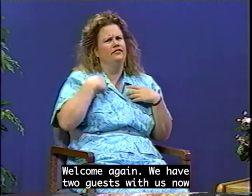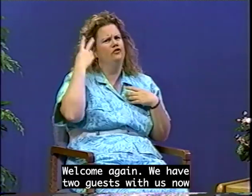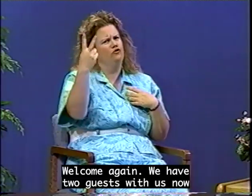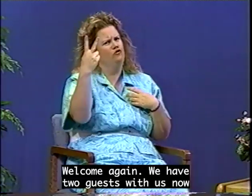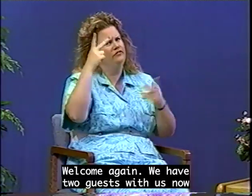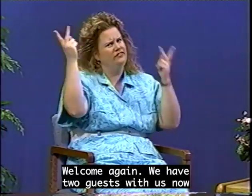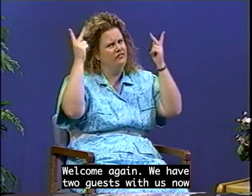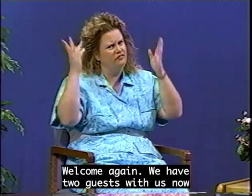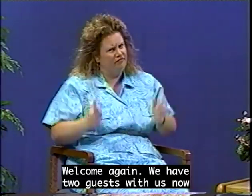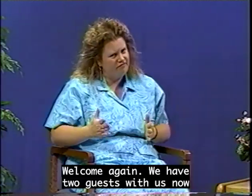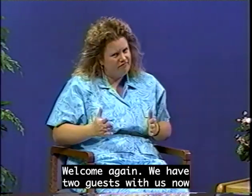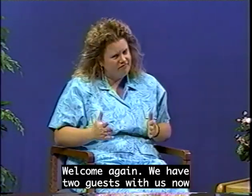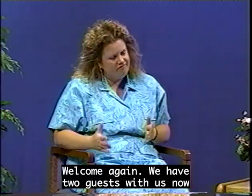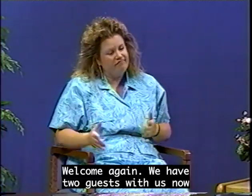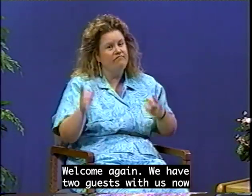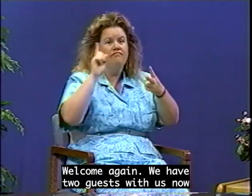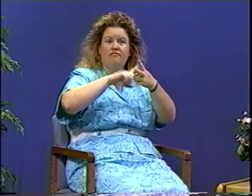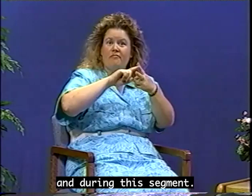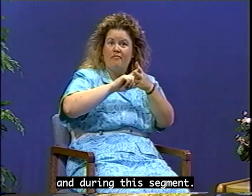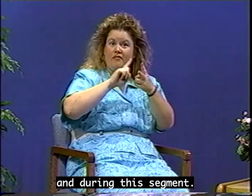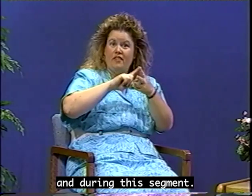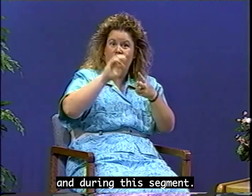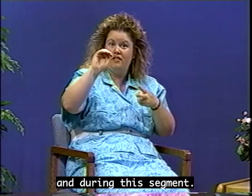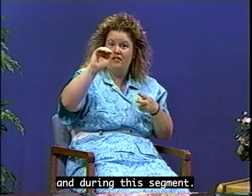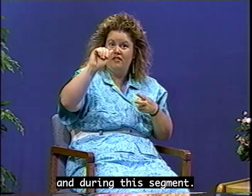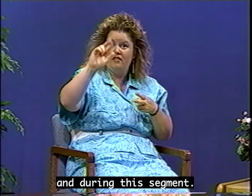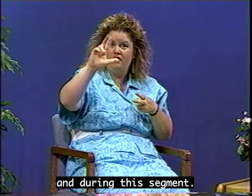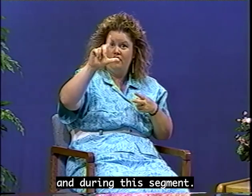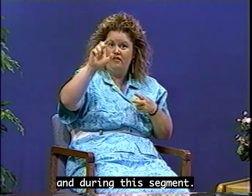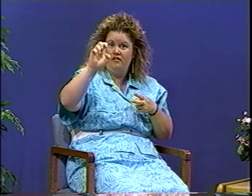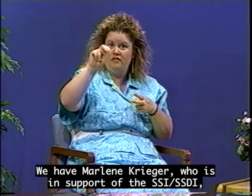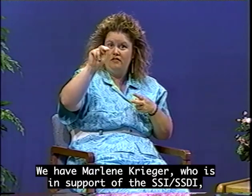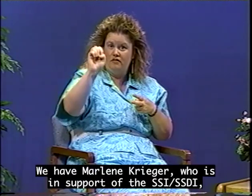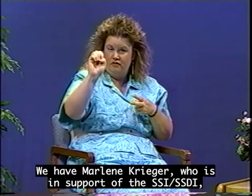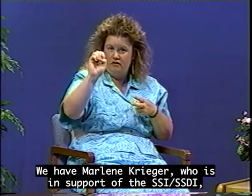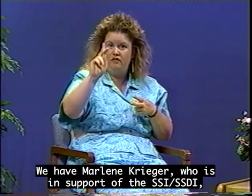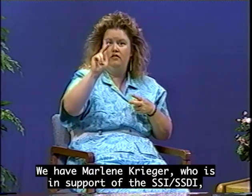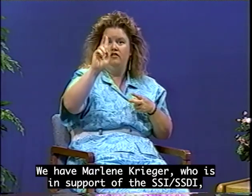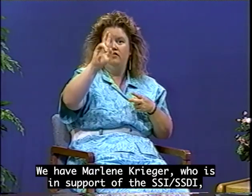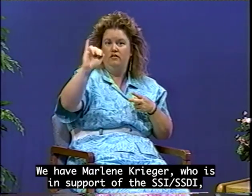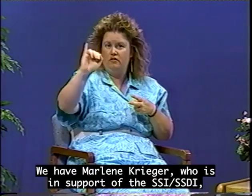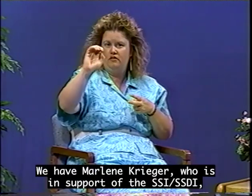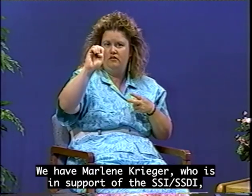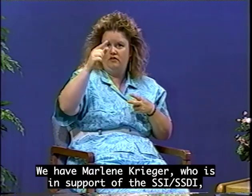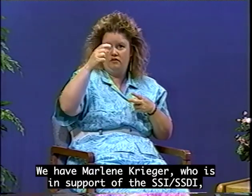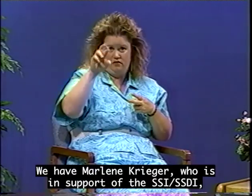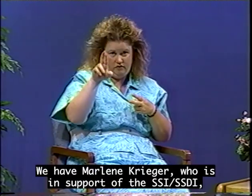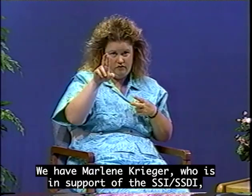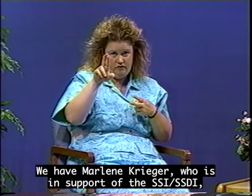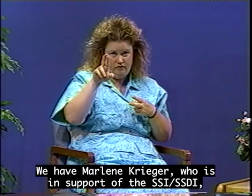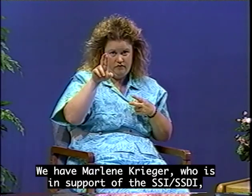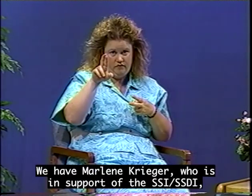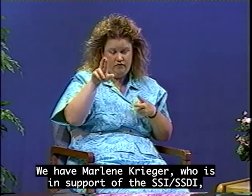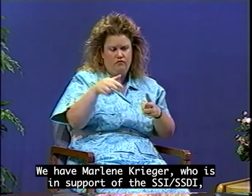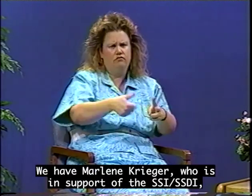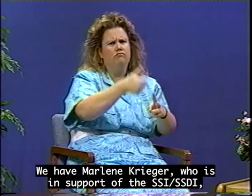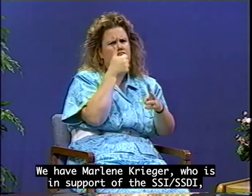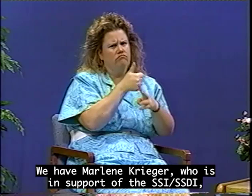Welcome again. We have two guests with us now during this segment. We have Marlene Krieger,